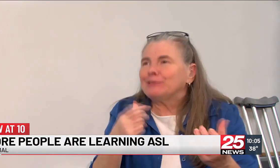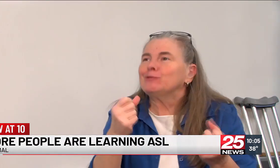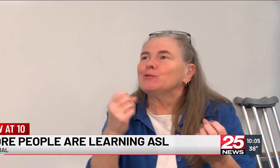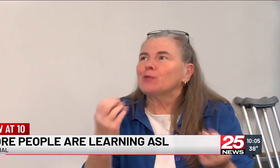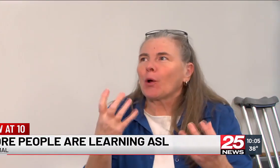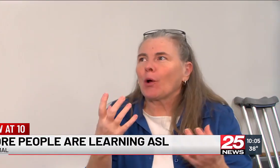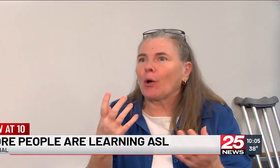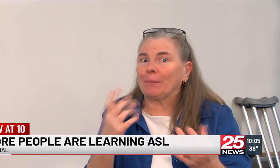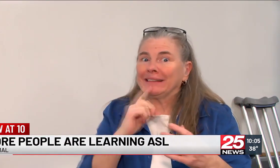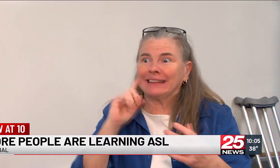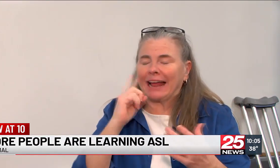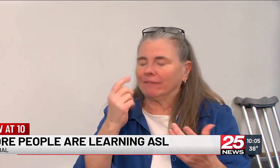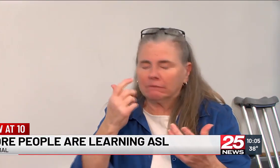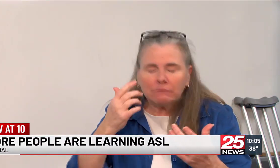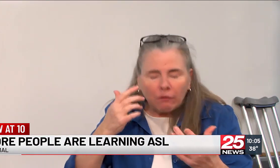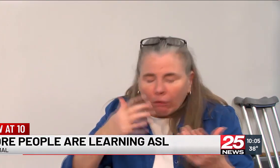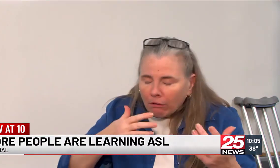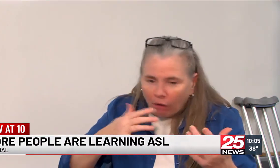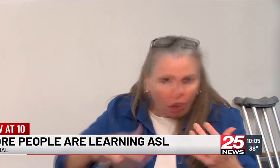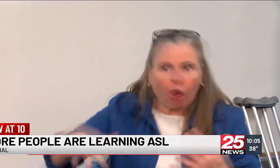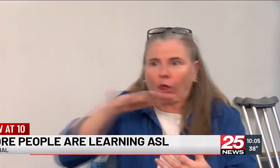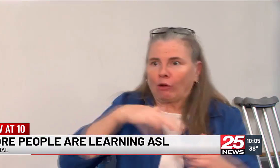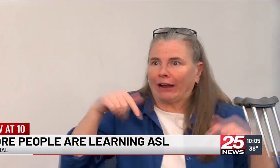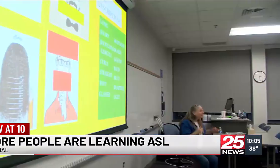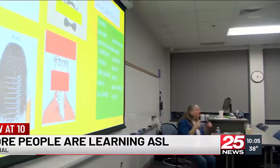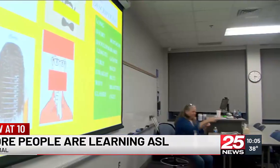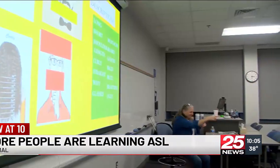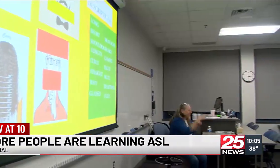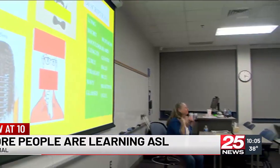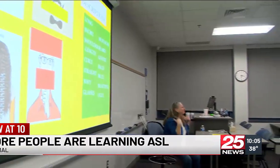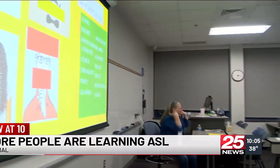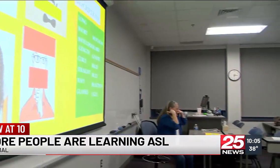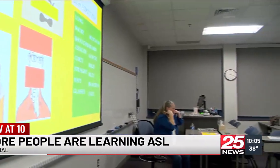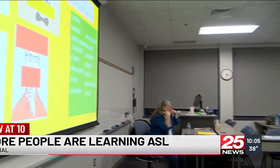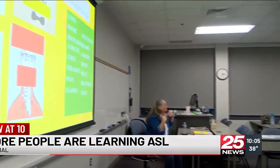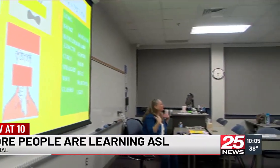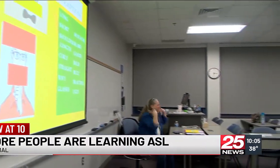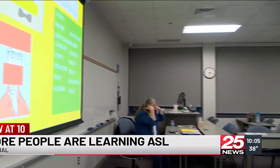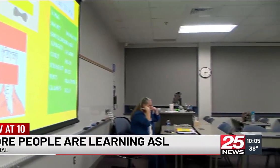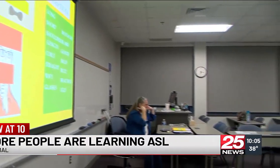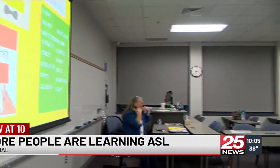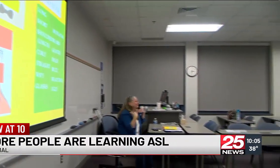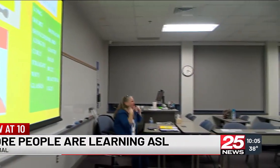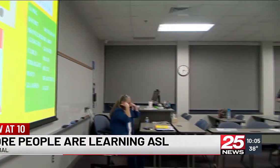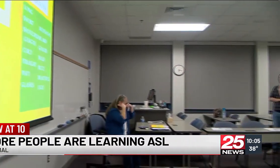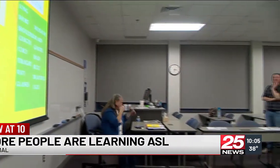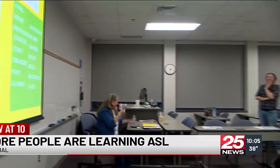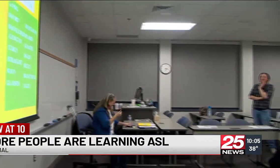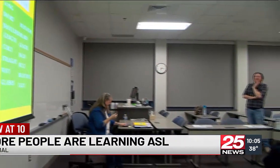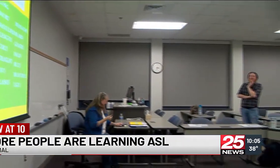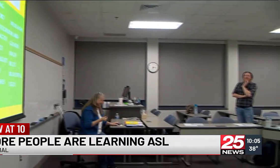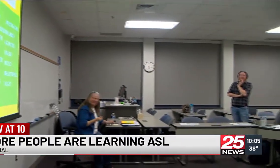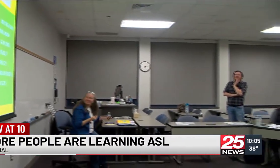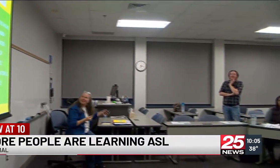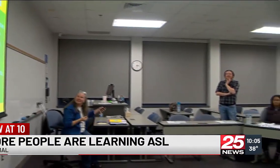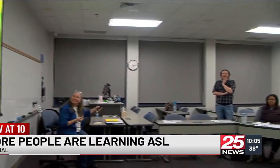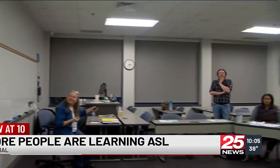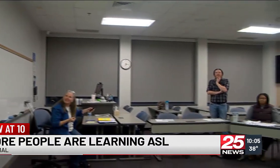know, and you never know when you might encounter somebody who's deaf. Instructor Melissa Kearney and her interpreter Zach Swartz work together to